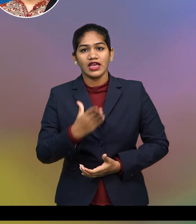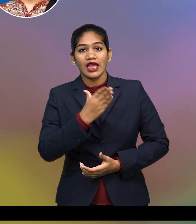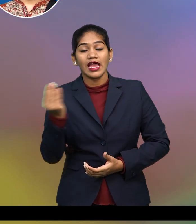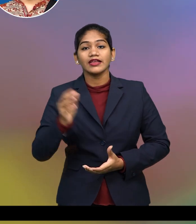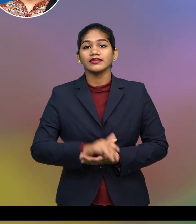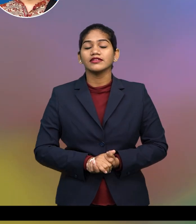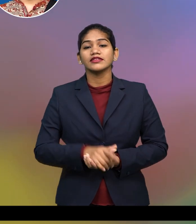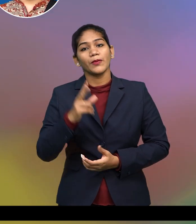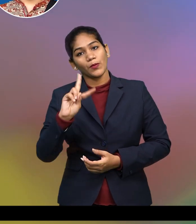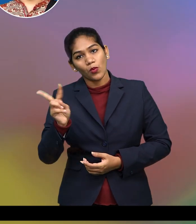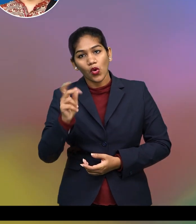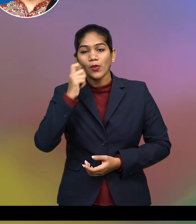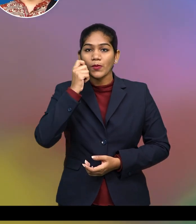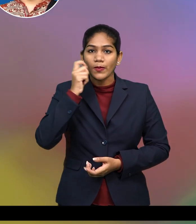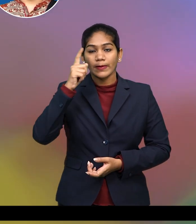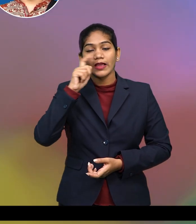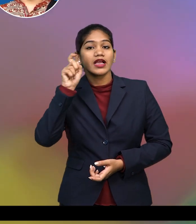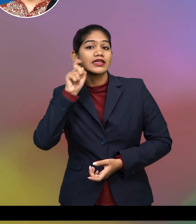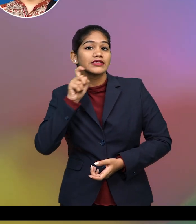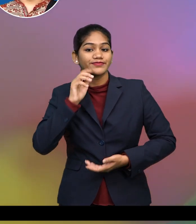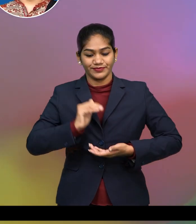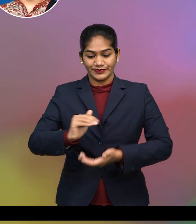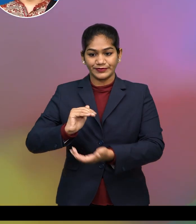and sexual reproduction.